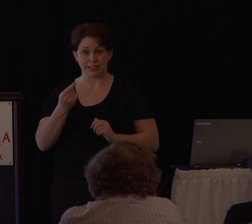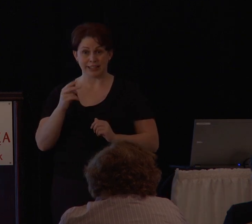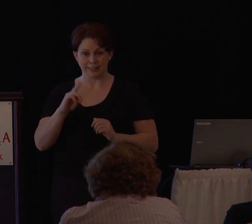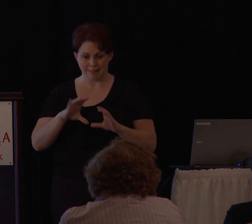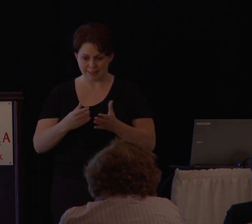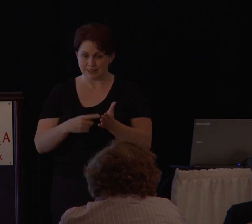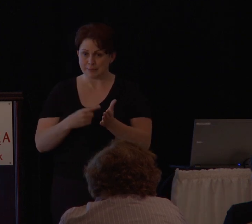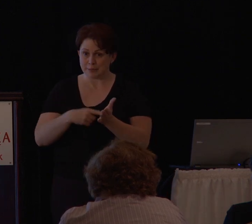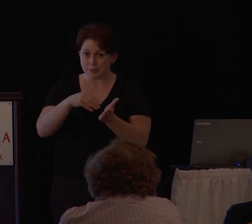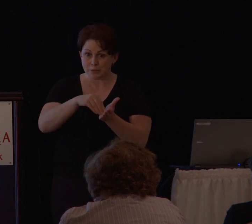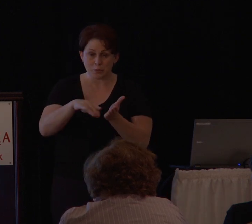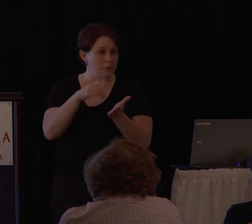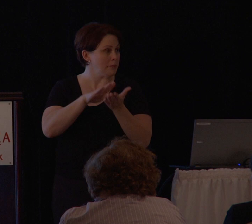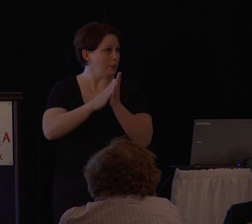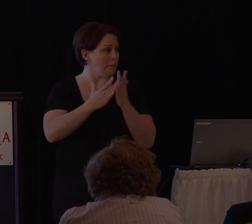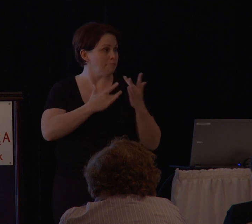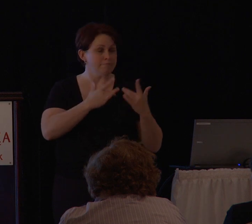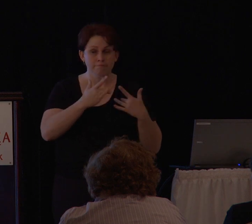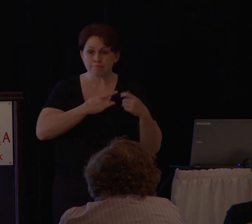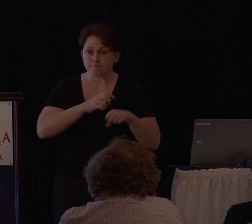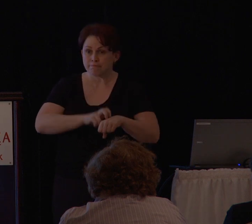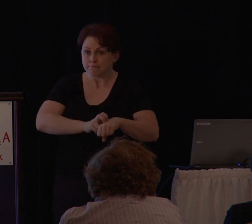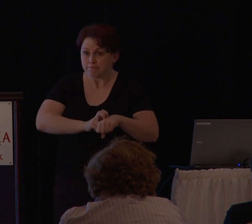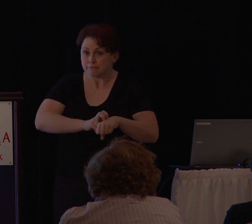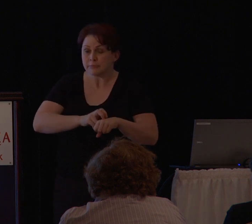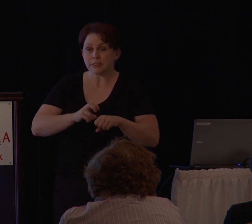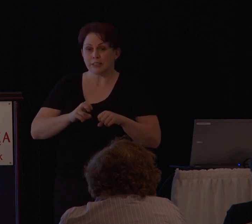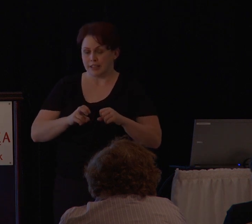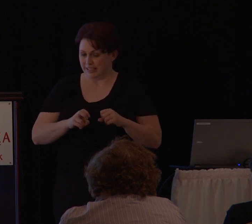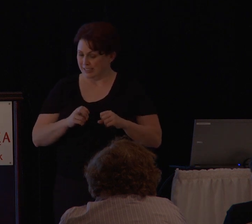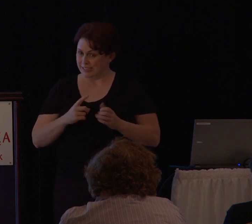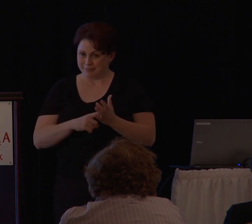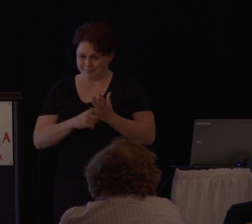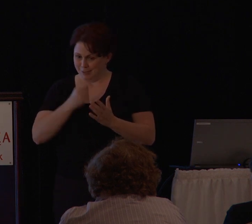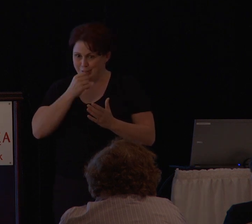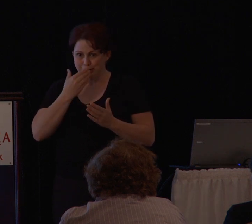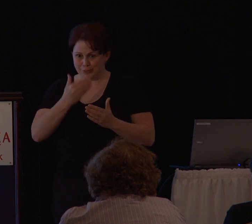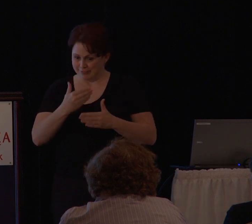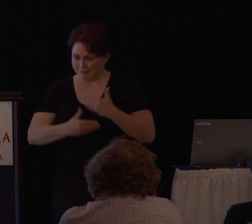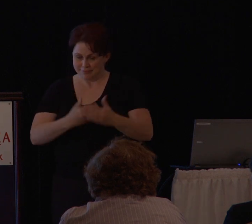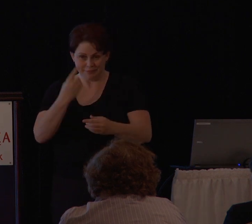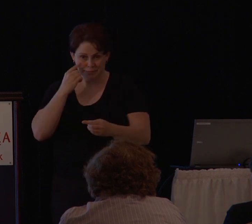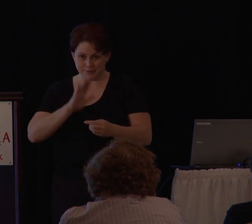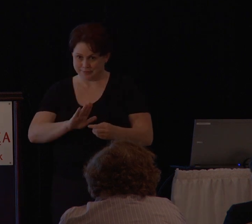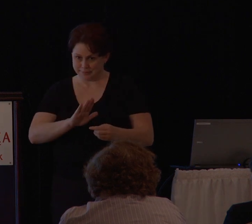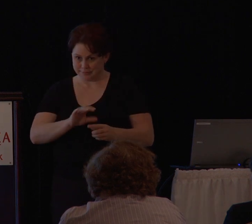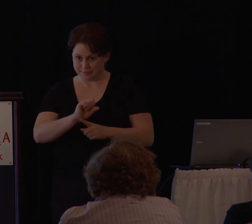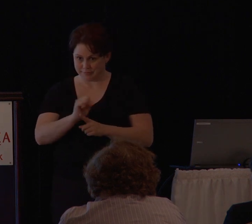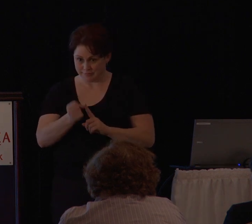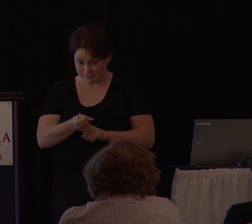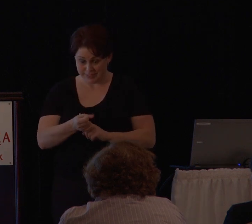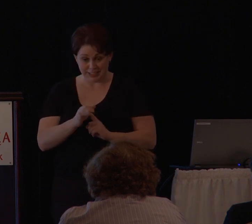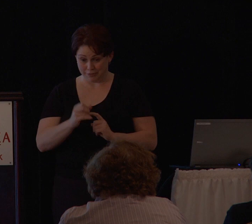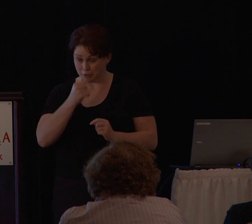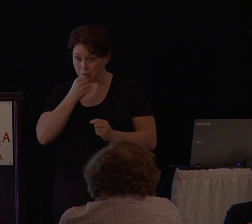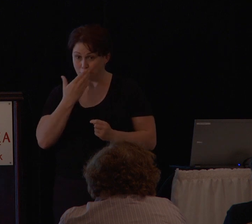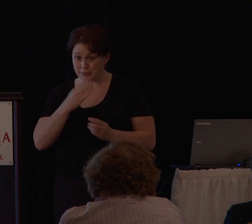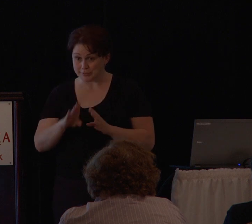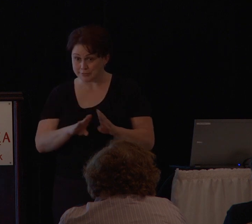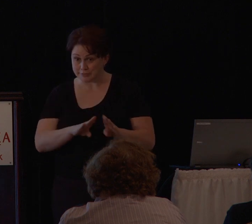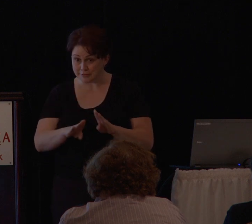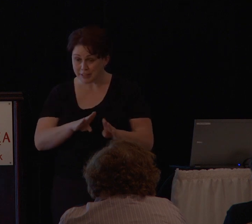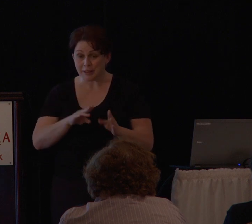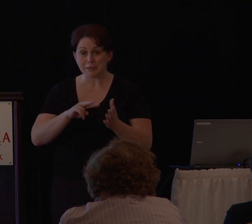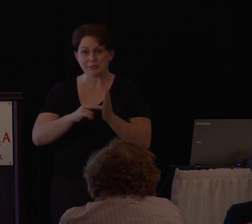anxious and they don't always function well in an integrated class, and that could cause